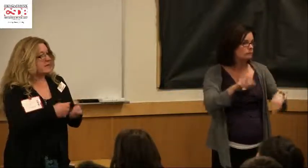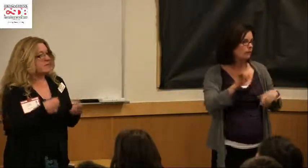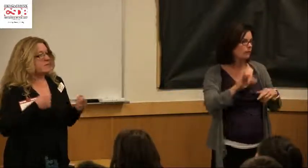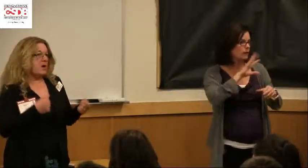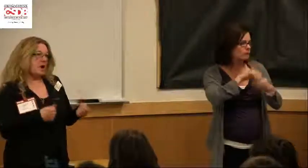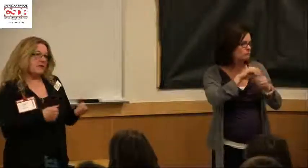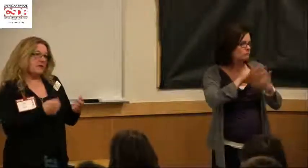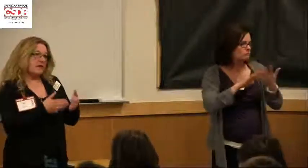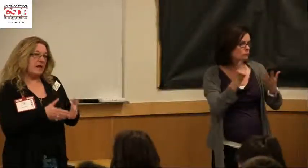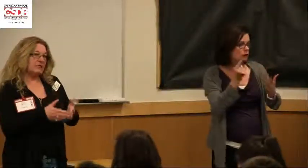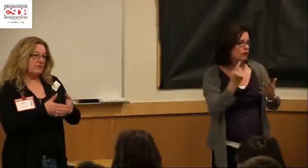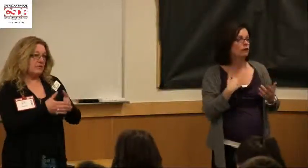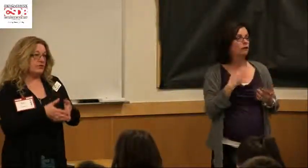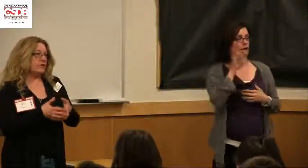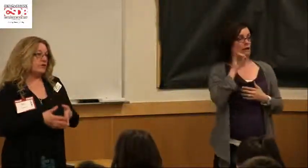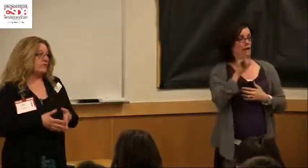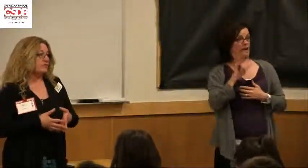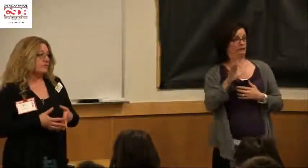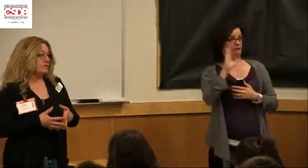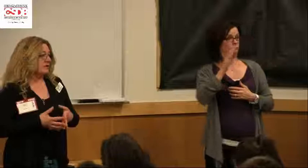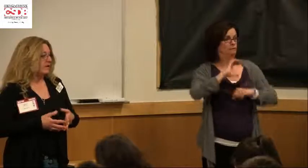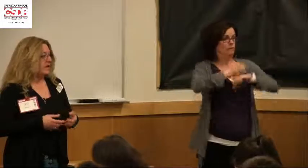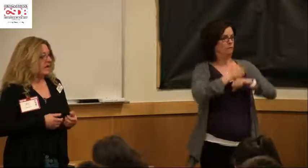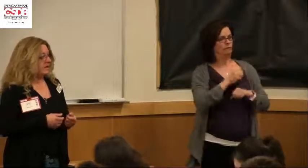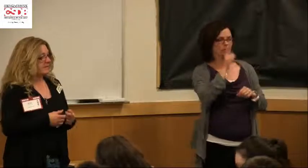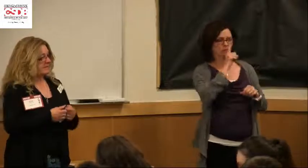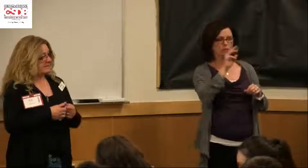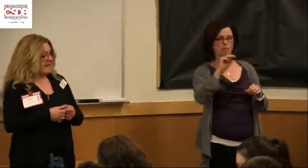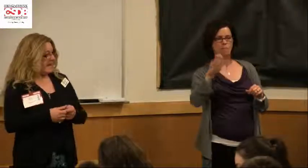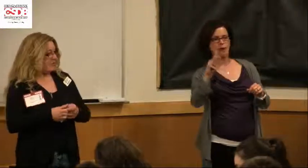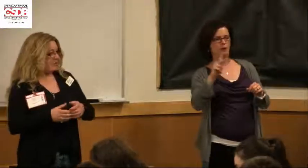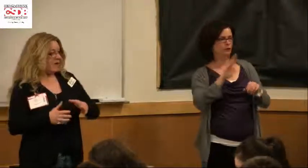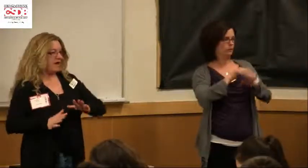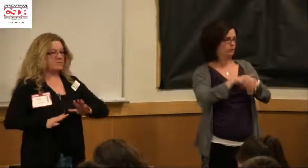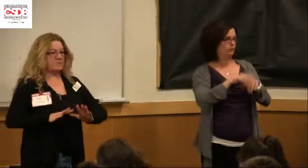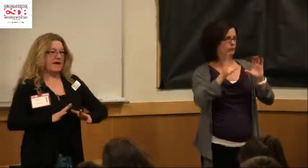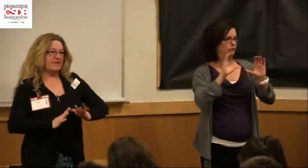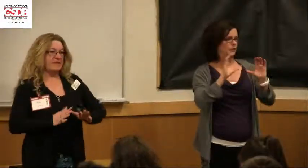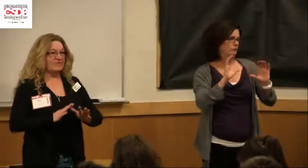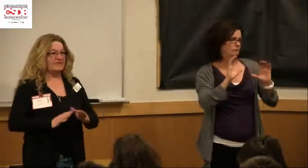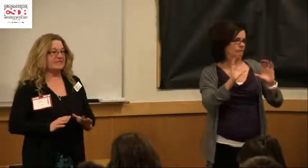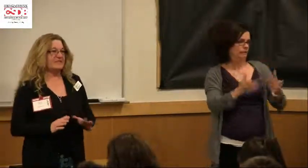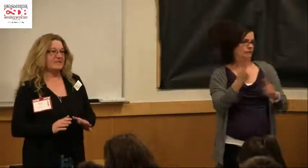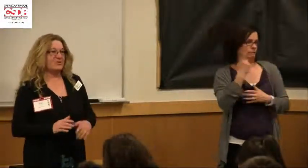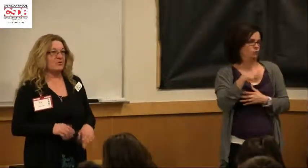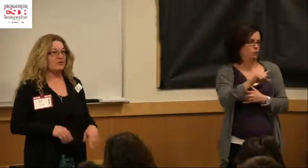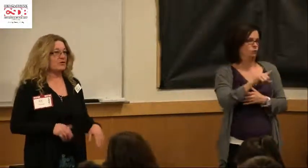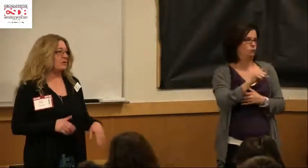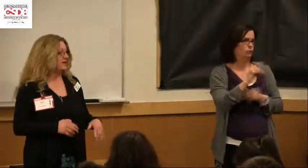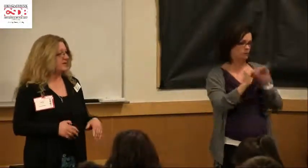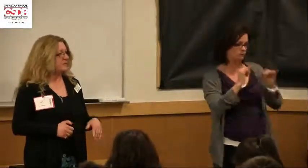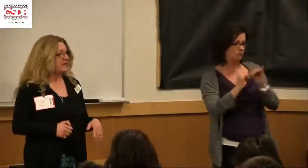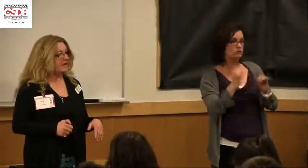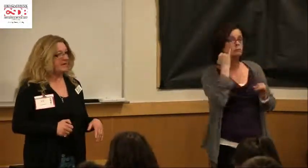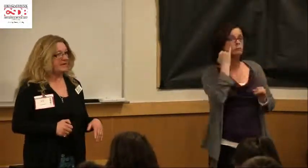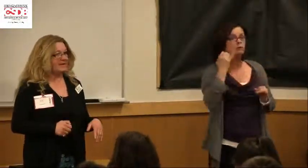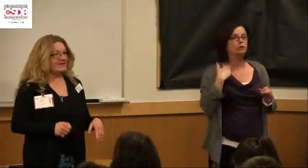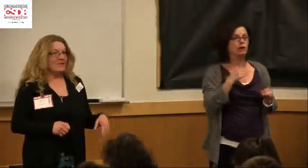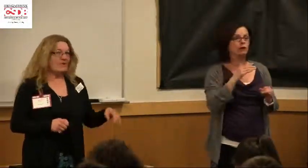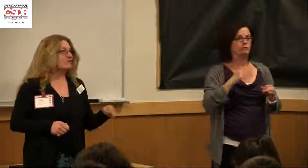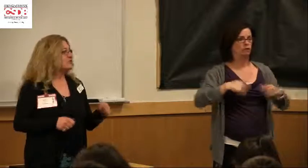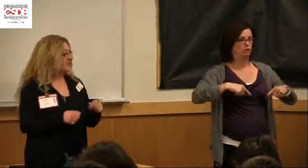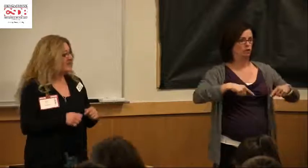They will set up a mock class for you to interview and say you have some kind of nervous tic where you're clicking a